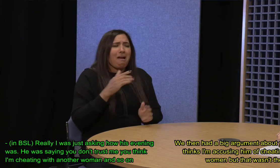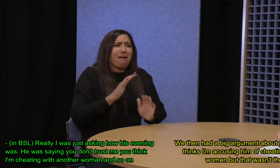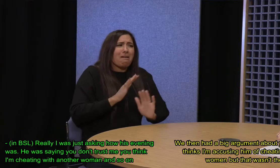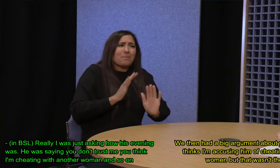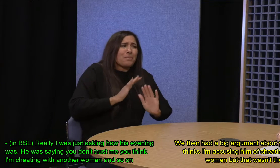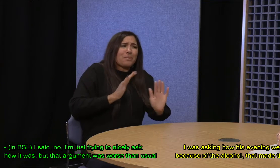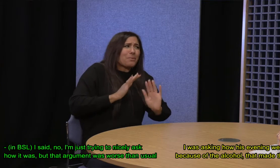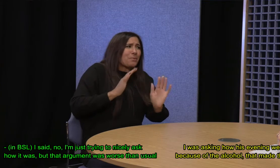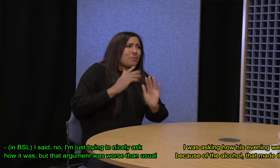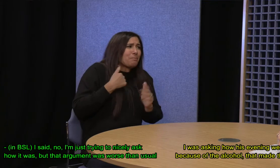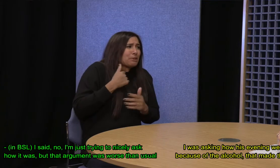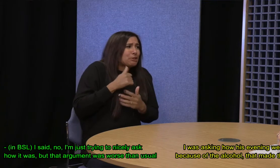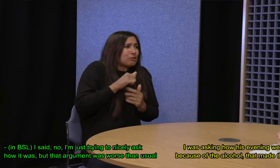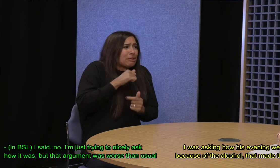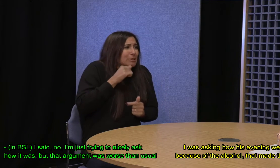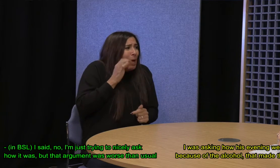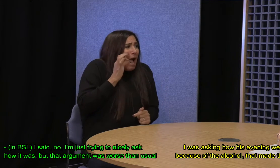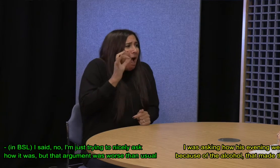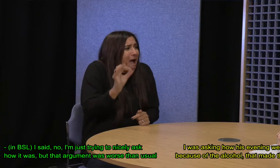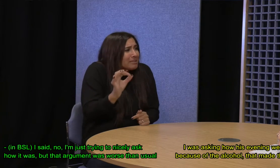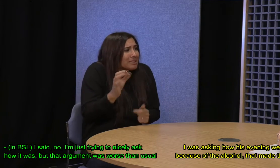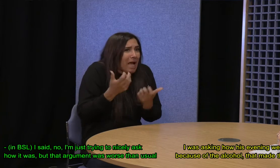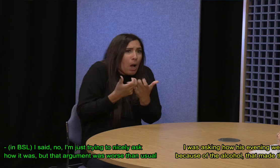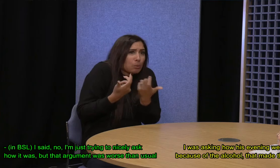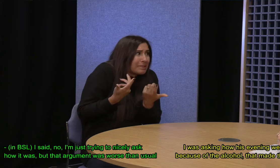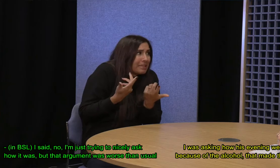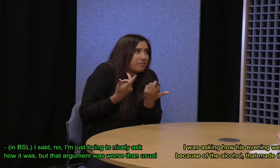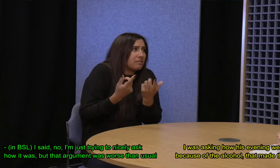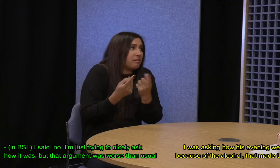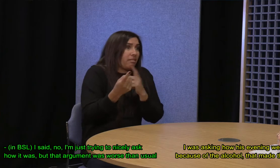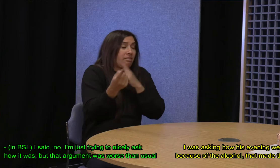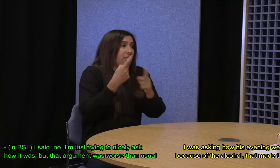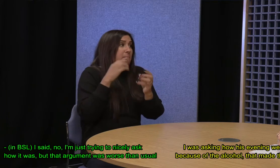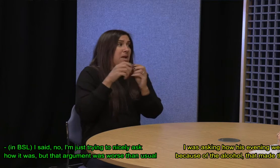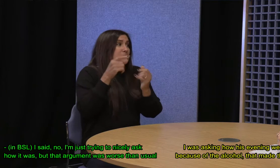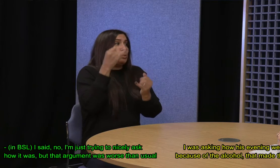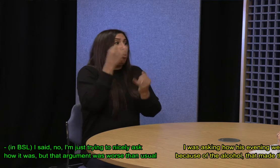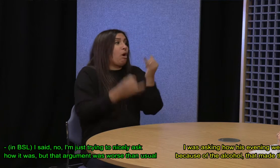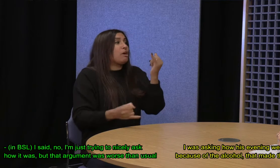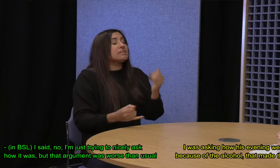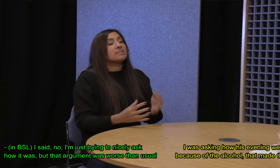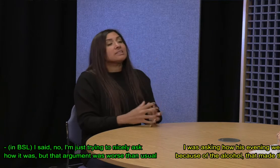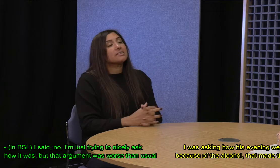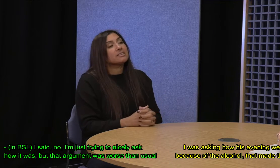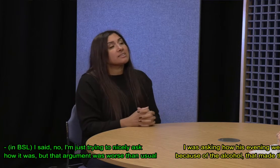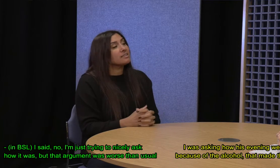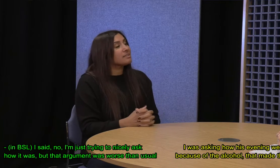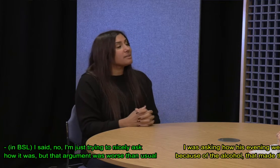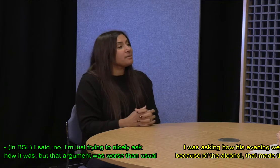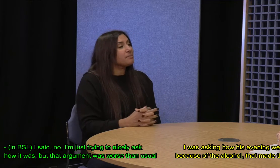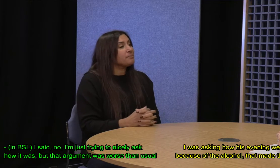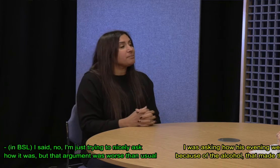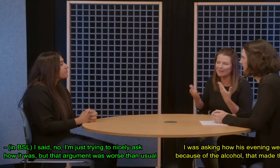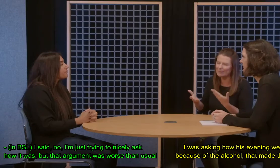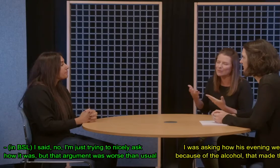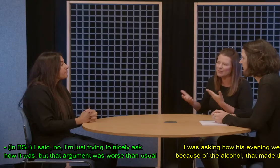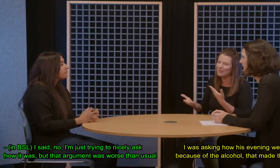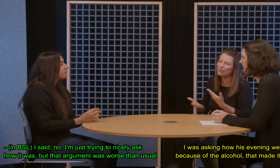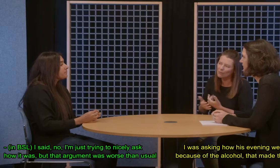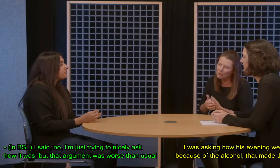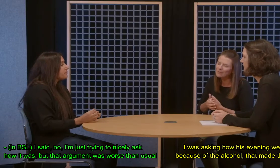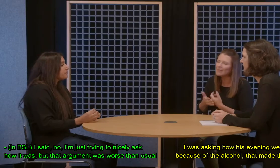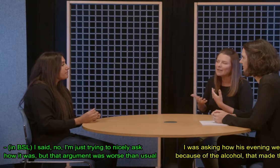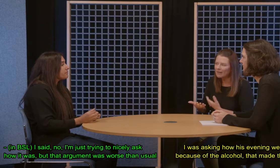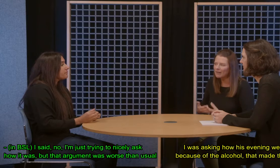he thinks I'm accusing him of cheating with other women, but that wasn't the case at all. All I was doing was asking how his evening went, but I think because